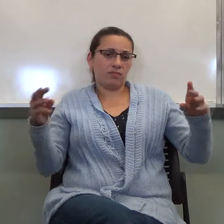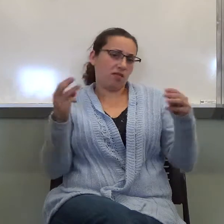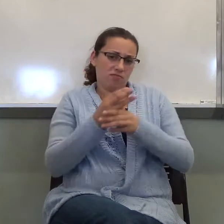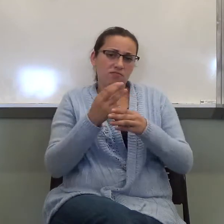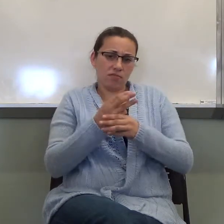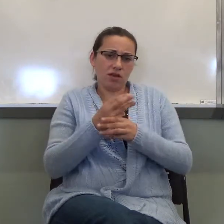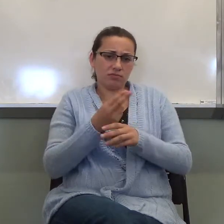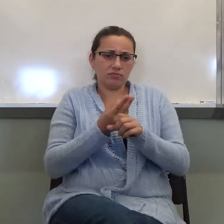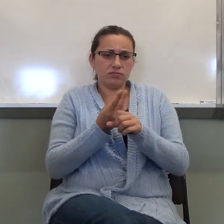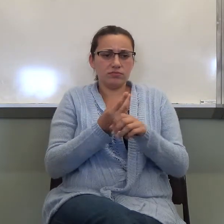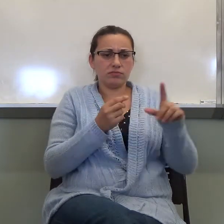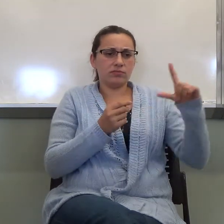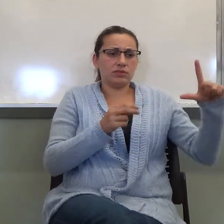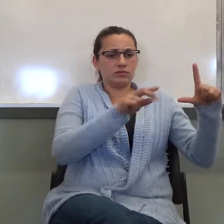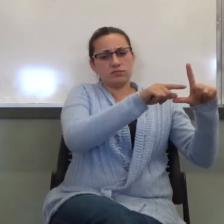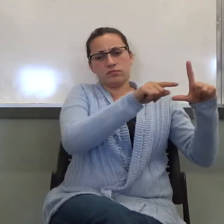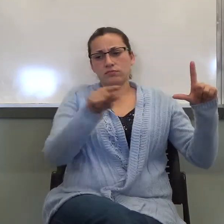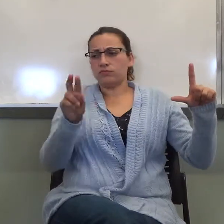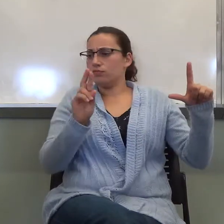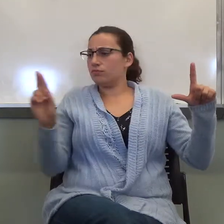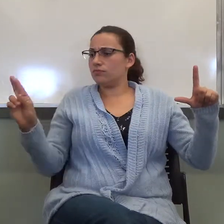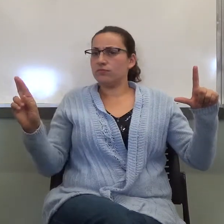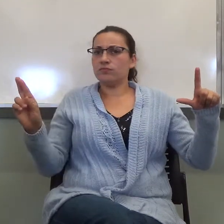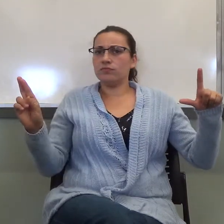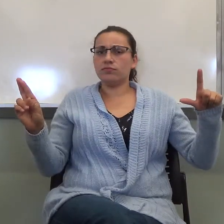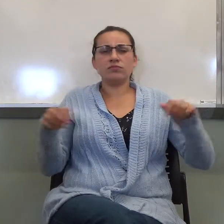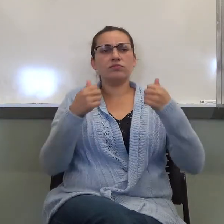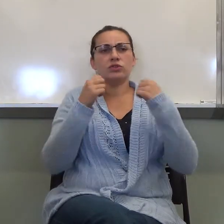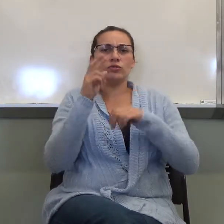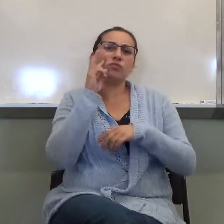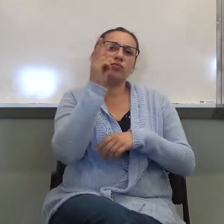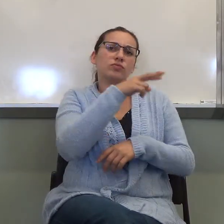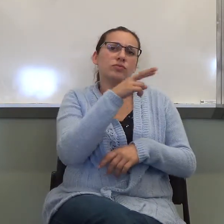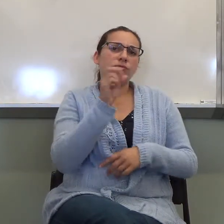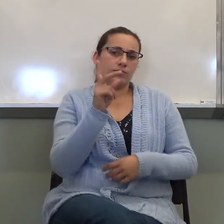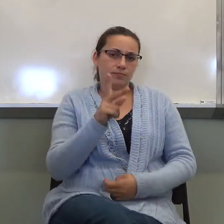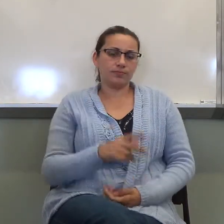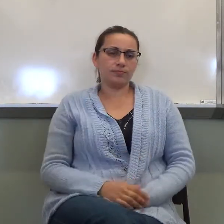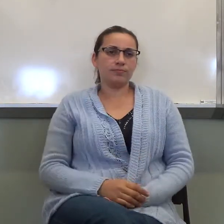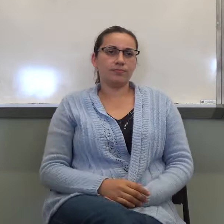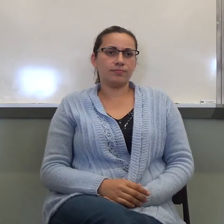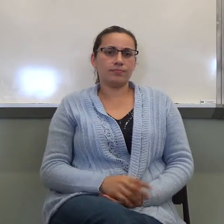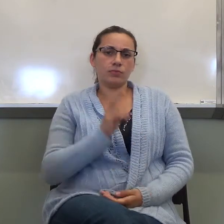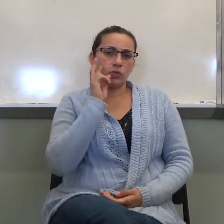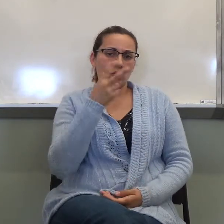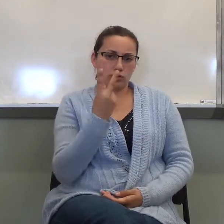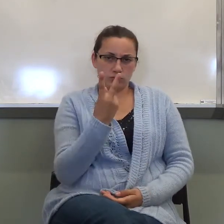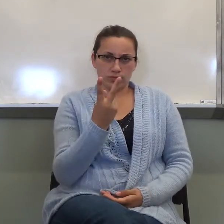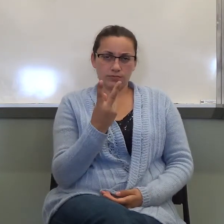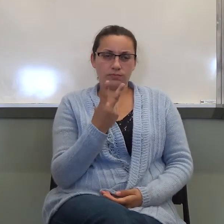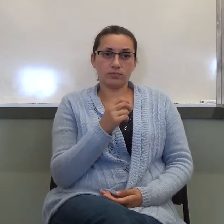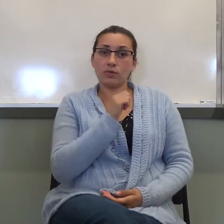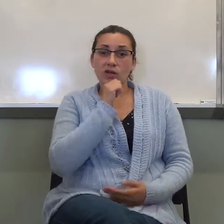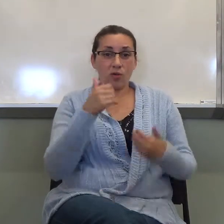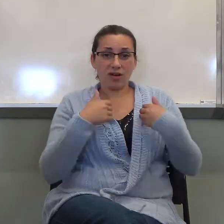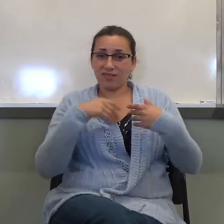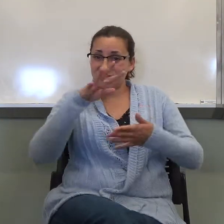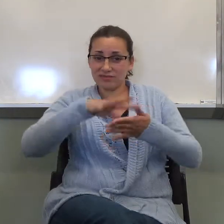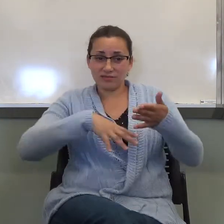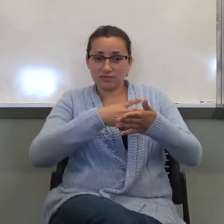right. All right, let's just look at these two. We don't have tables, for adding 3 things, so